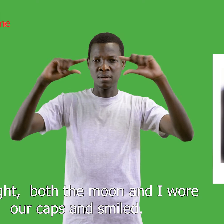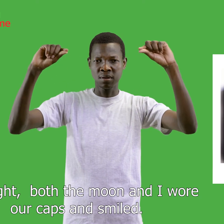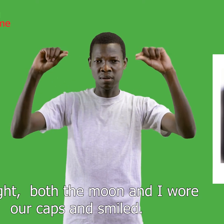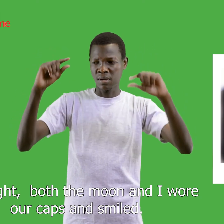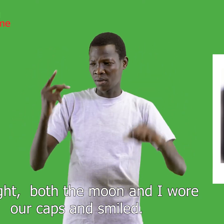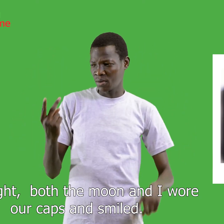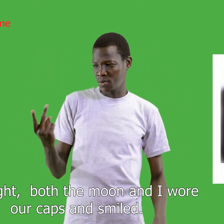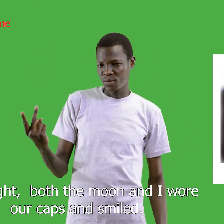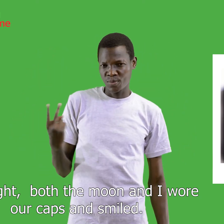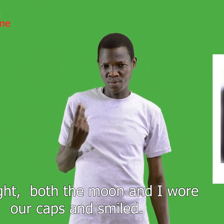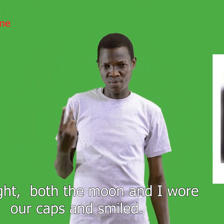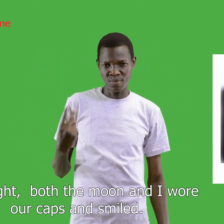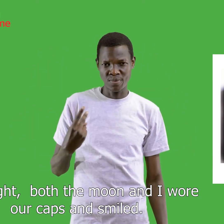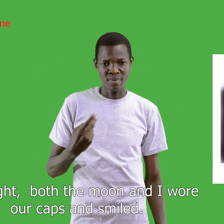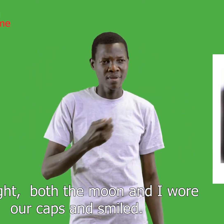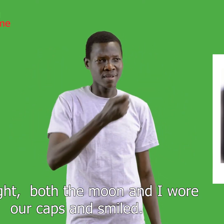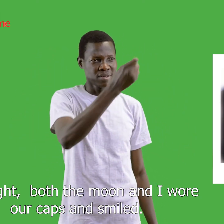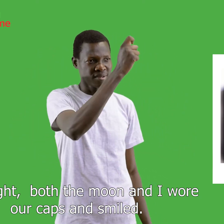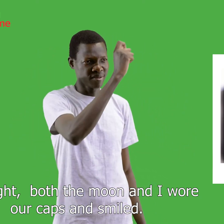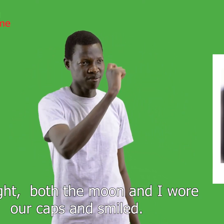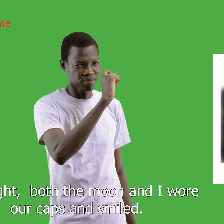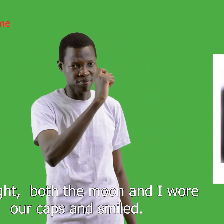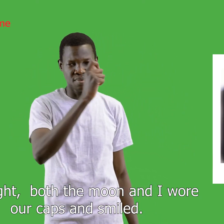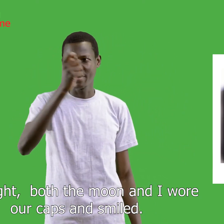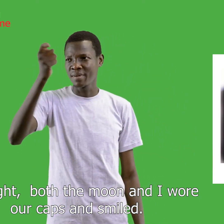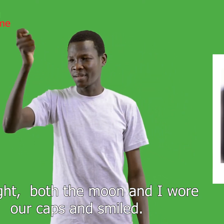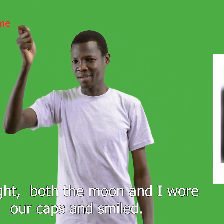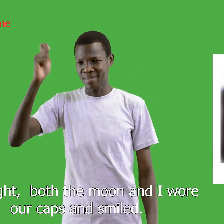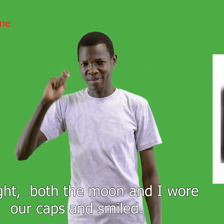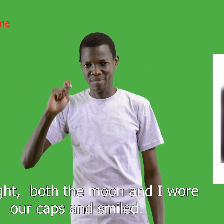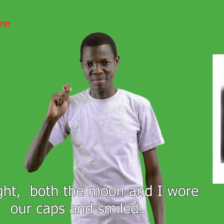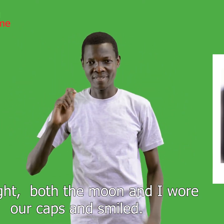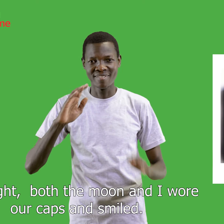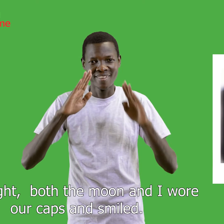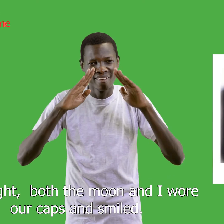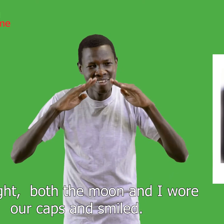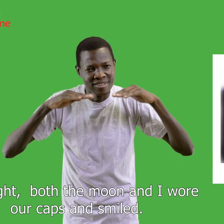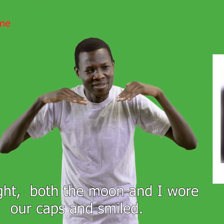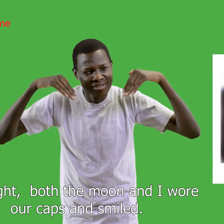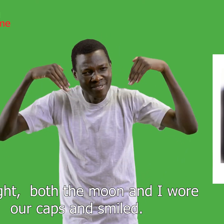That night, both the moon and I wore our caps and smiled.